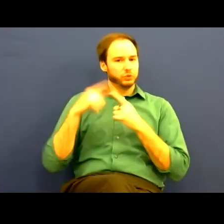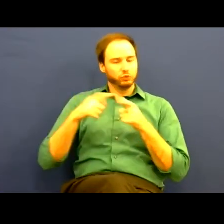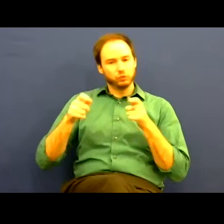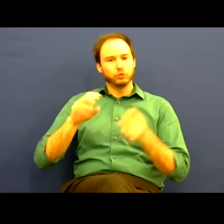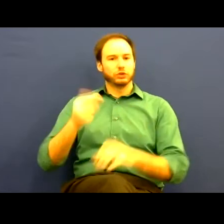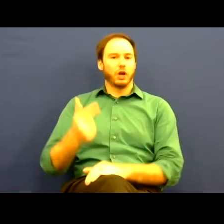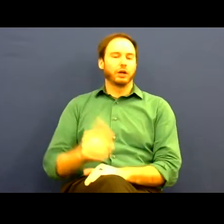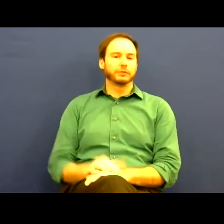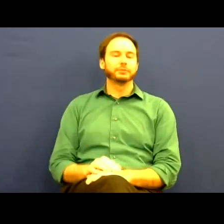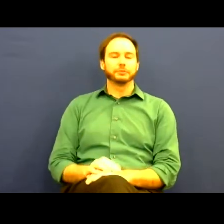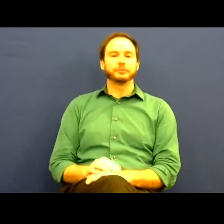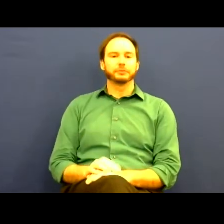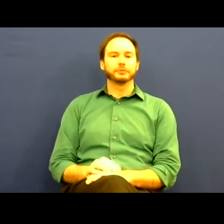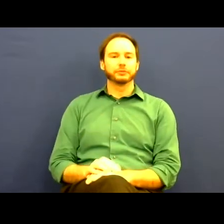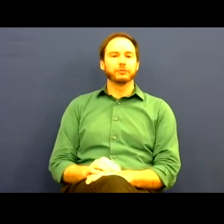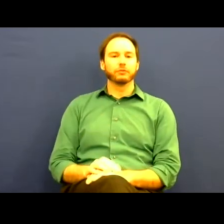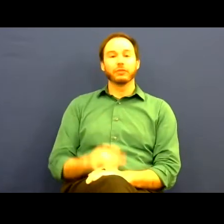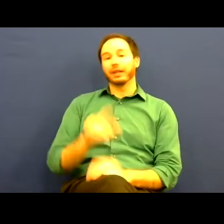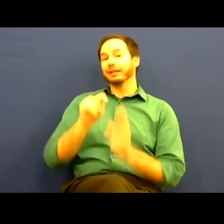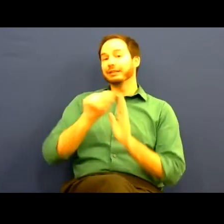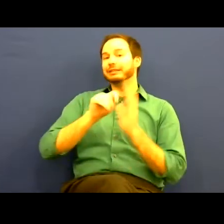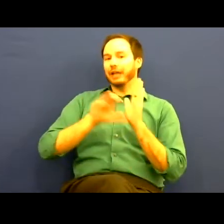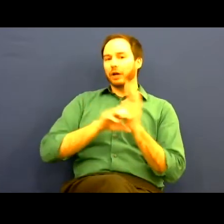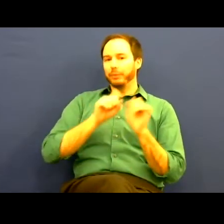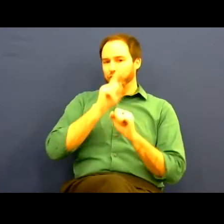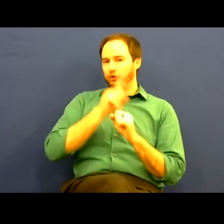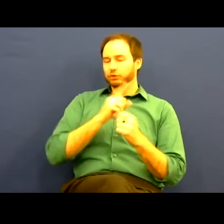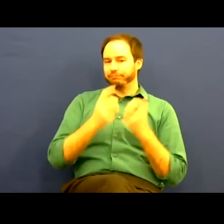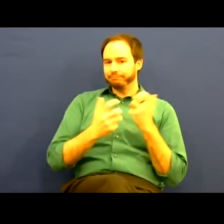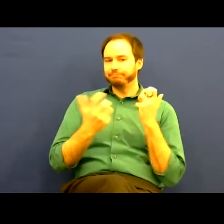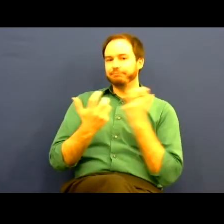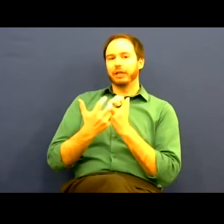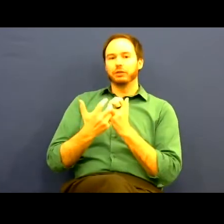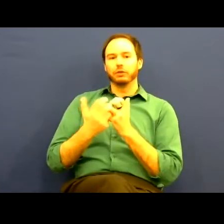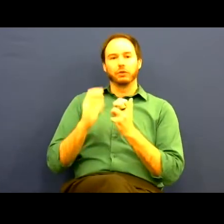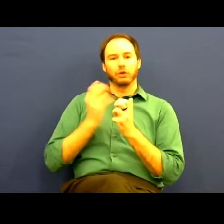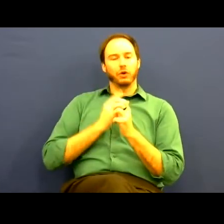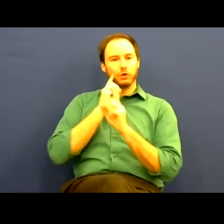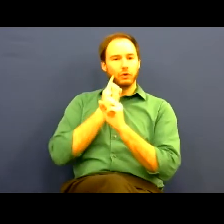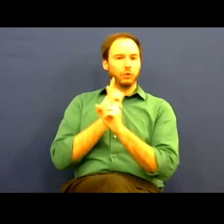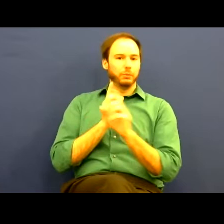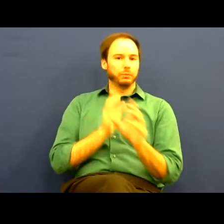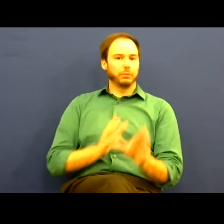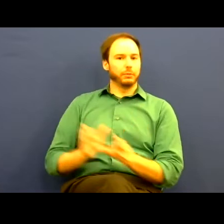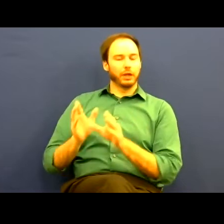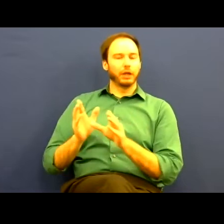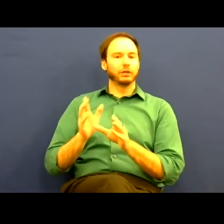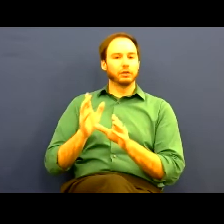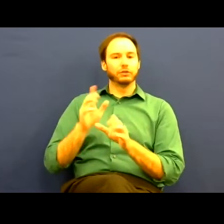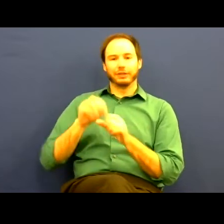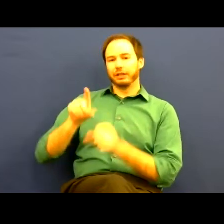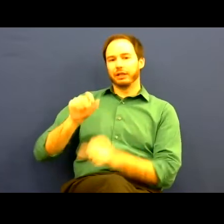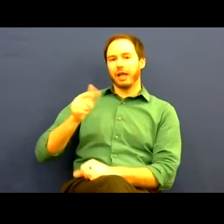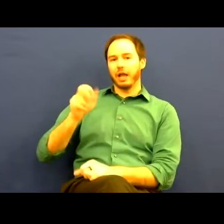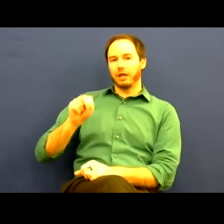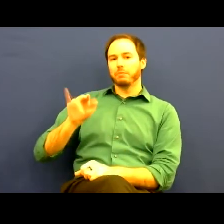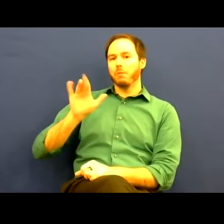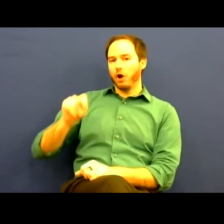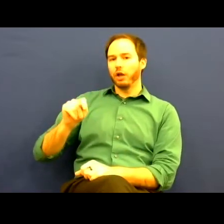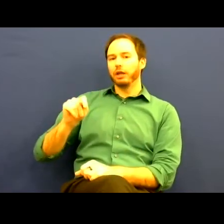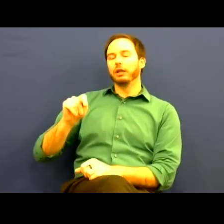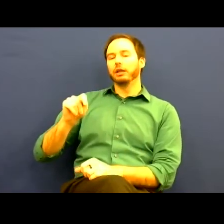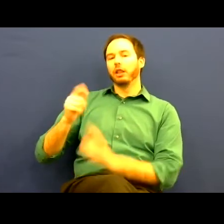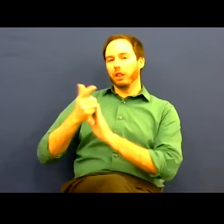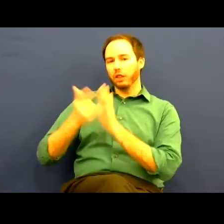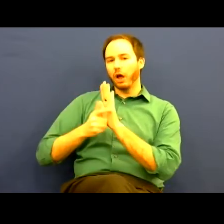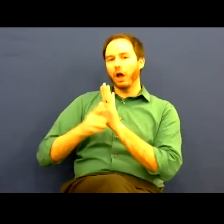So it's just getting the town code to match what's happening both in Ag and Market law, as well as